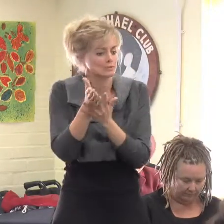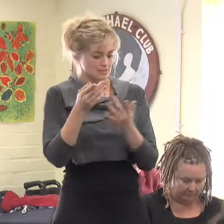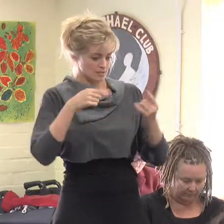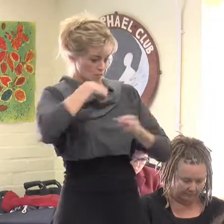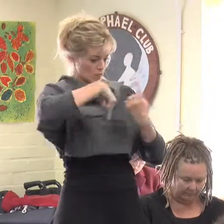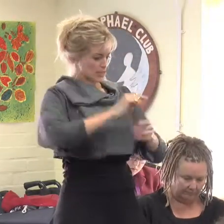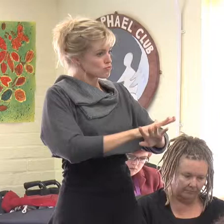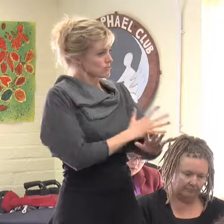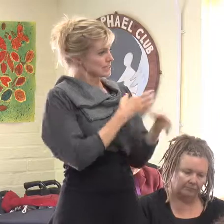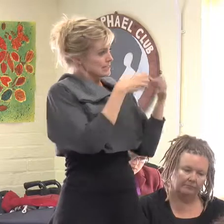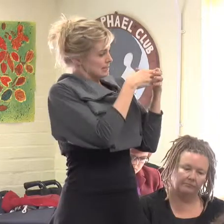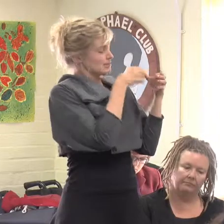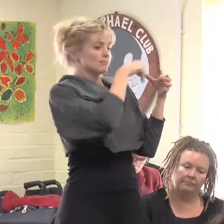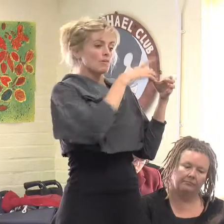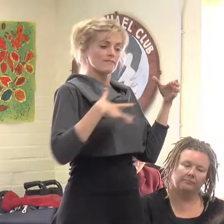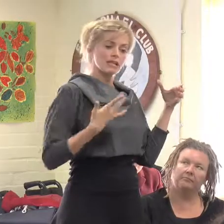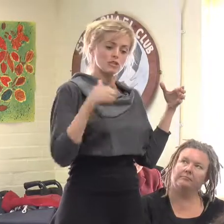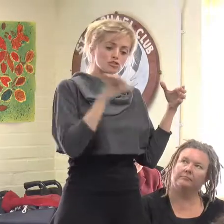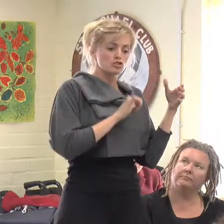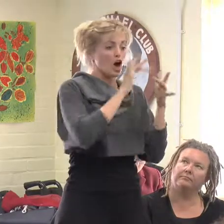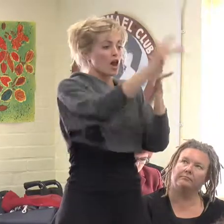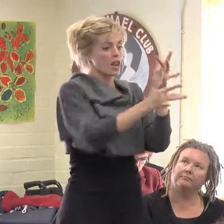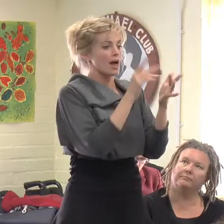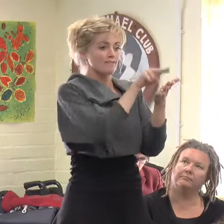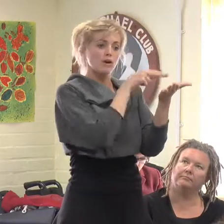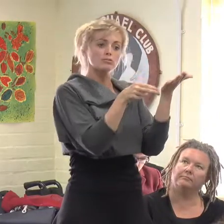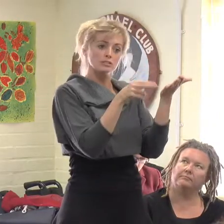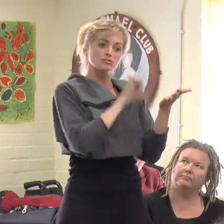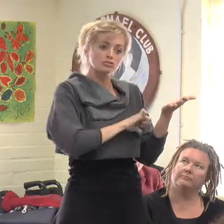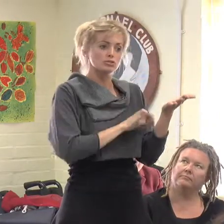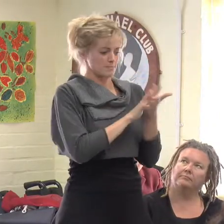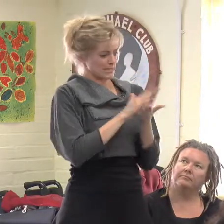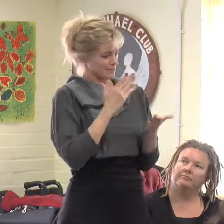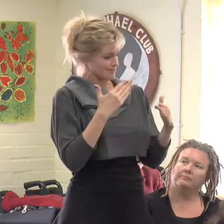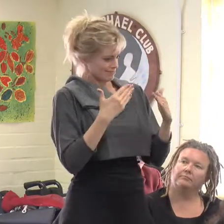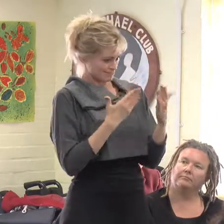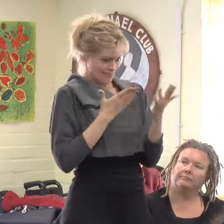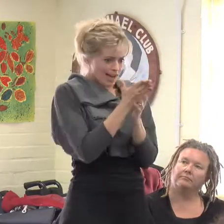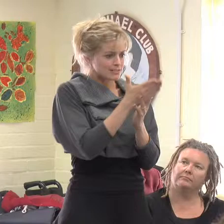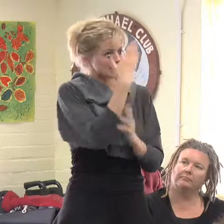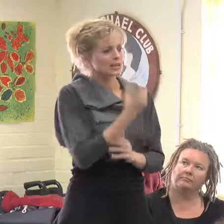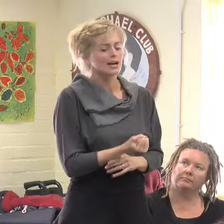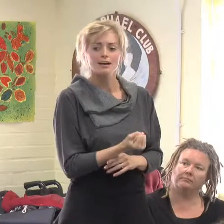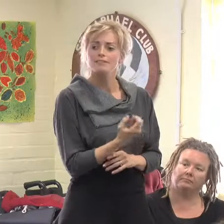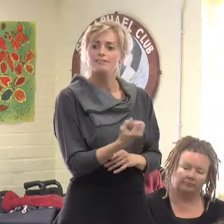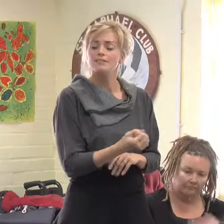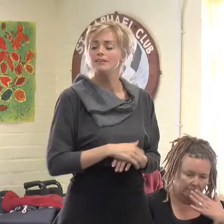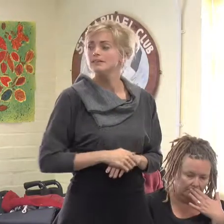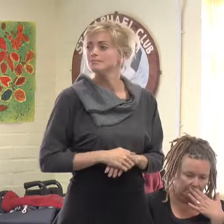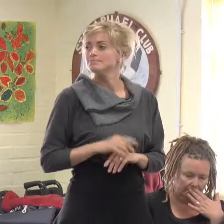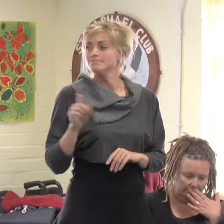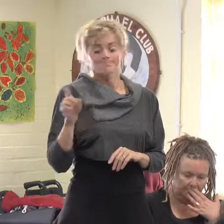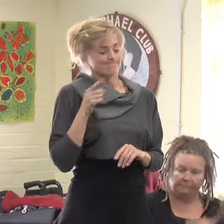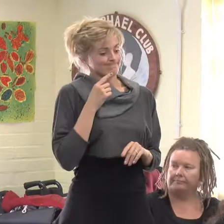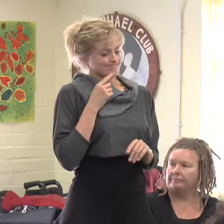be making it much easier for people to vote online. But you know what, and this is the main point I want to make in my opening remarks here, it's